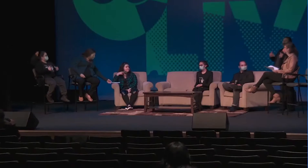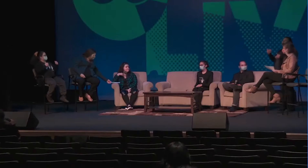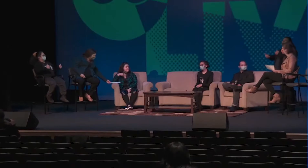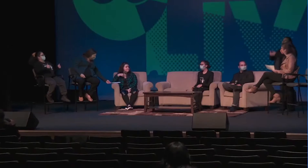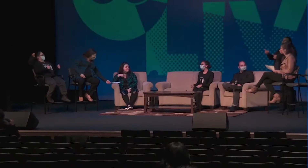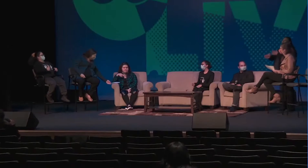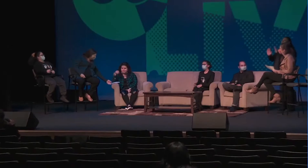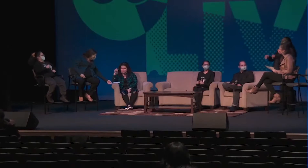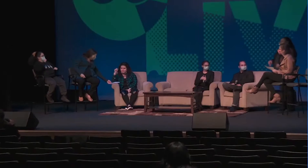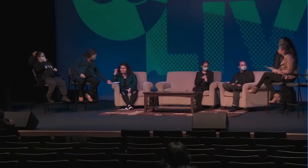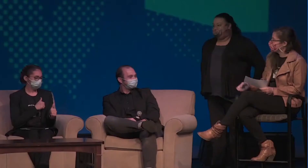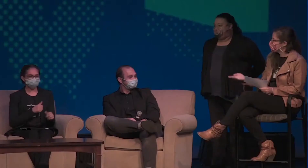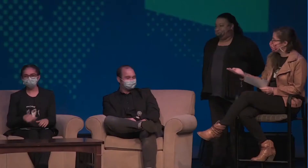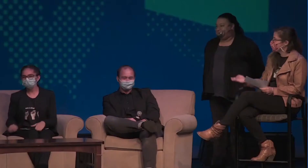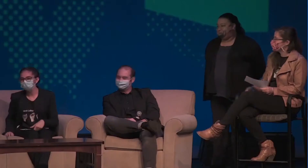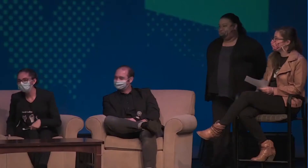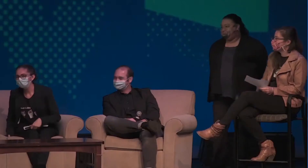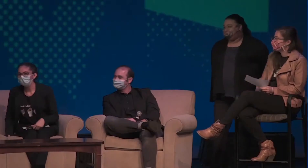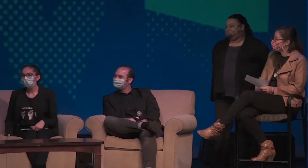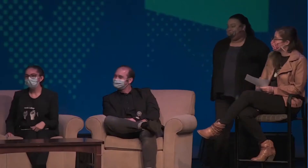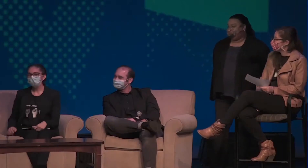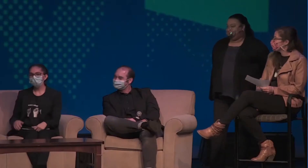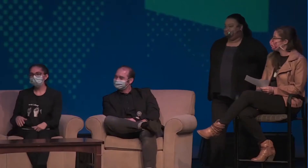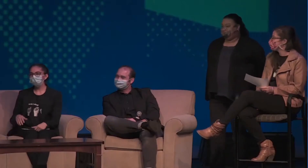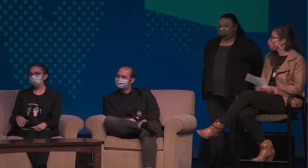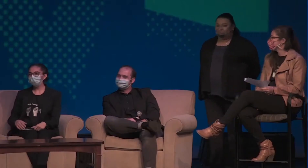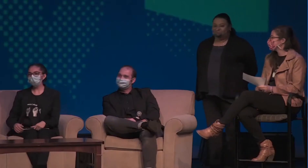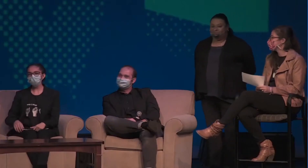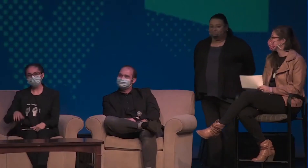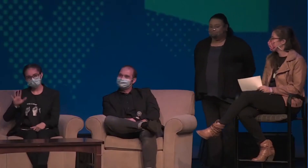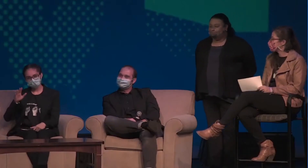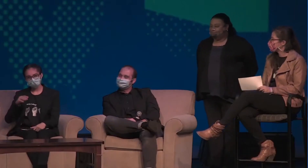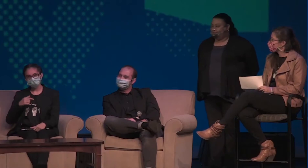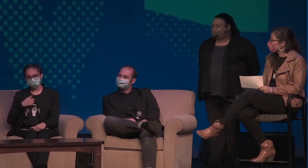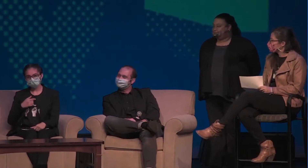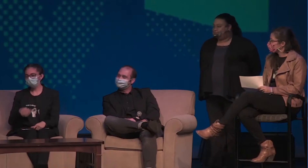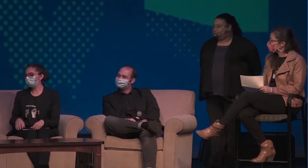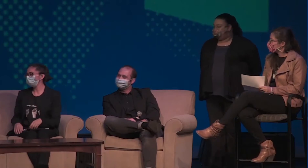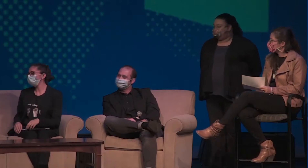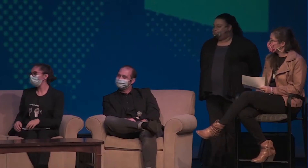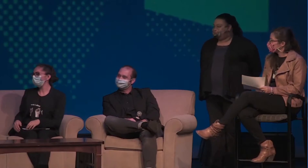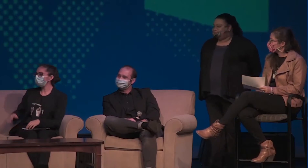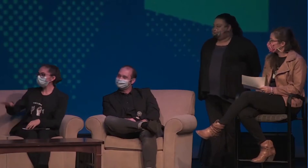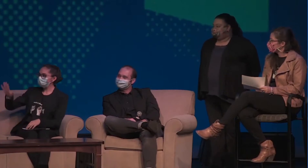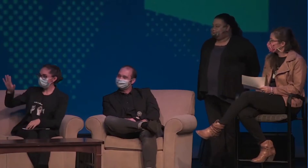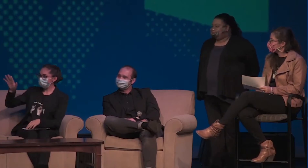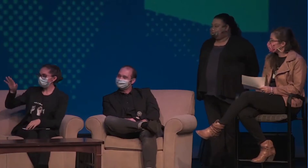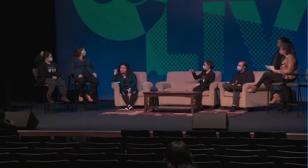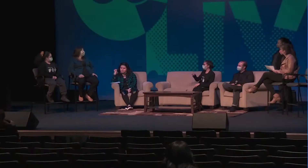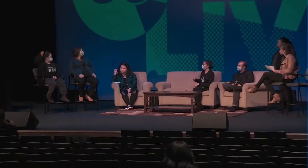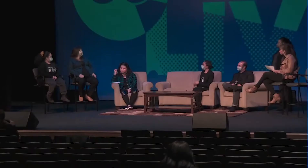Okay. Okay, nothing from Dr. Scott there. How about next question?